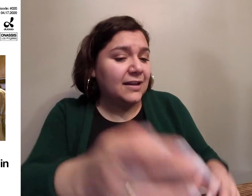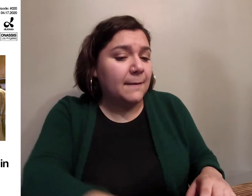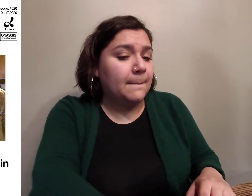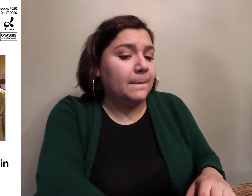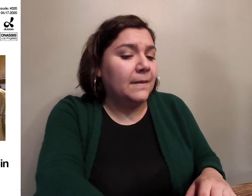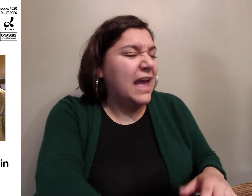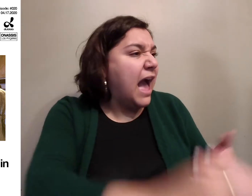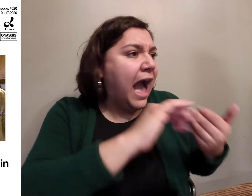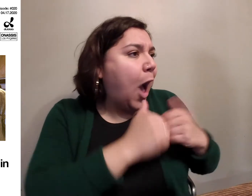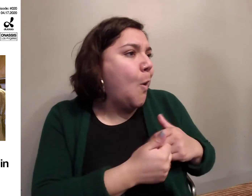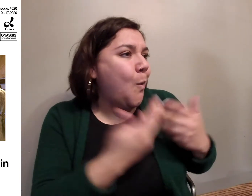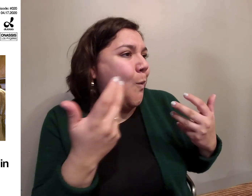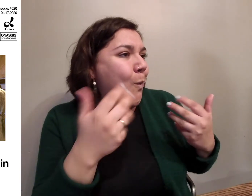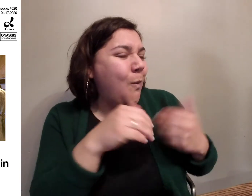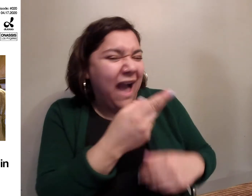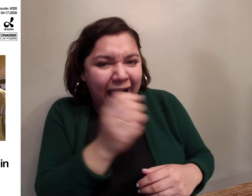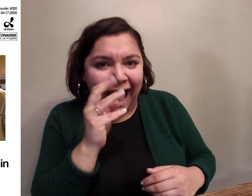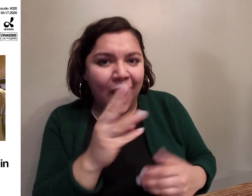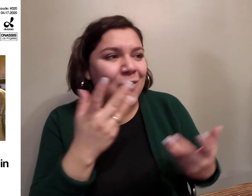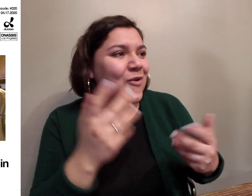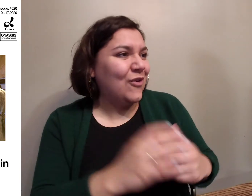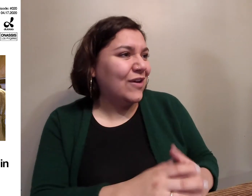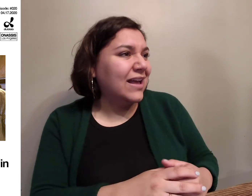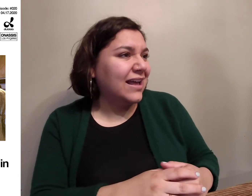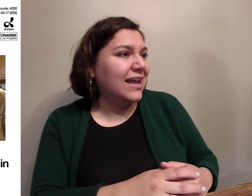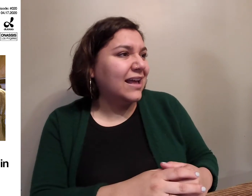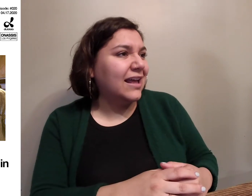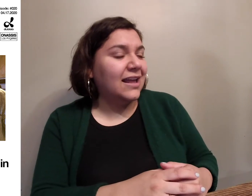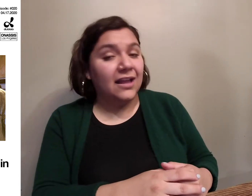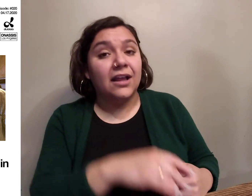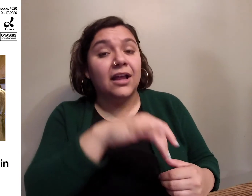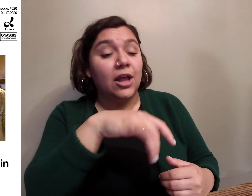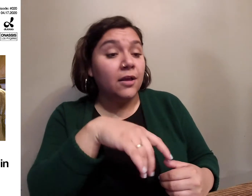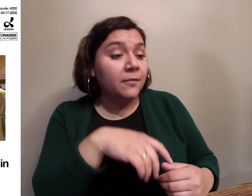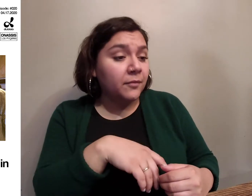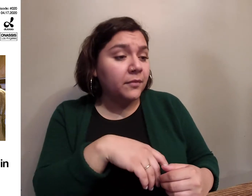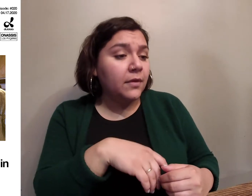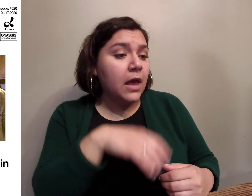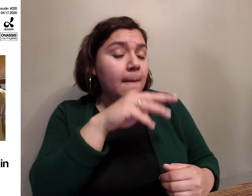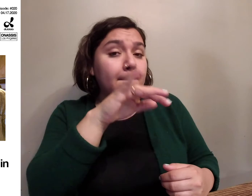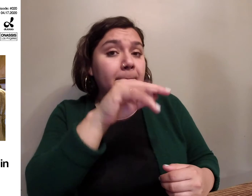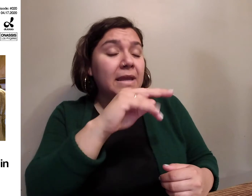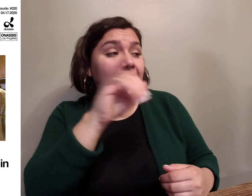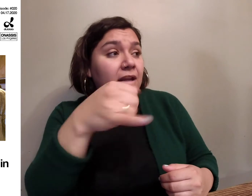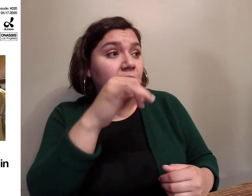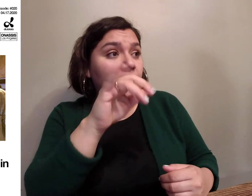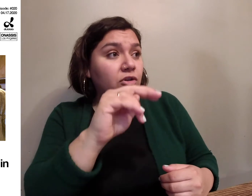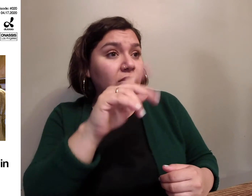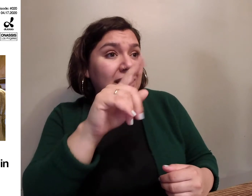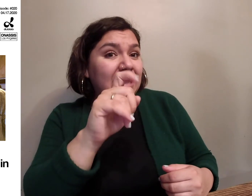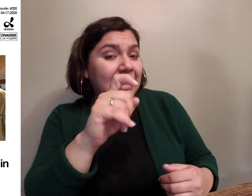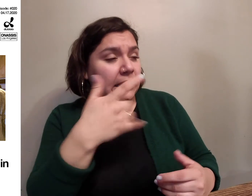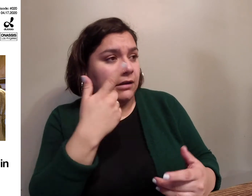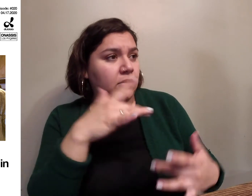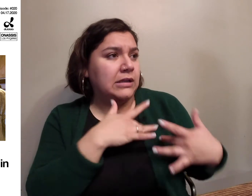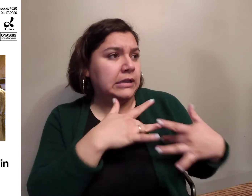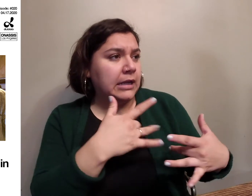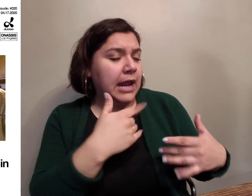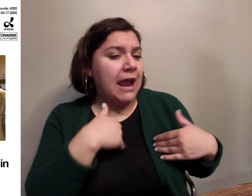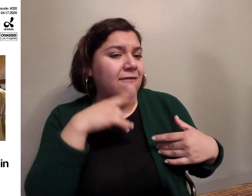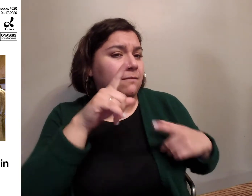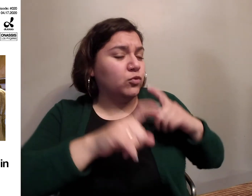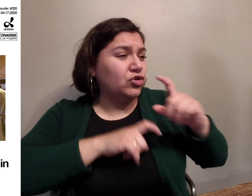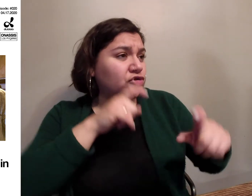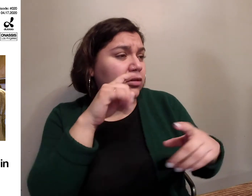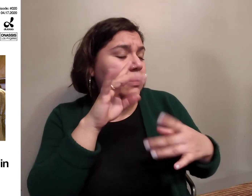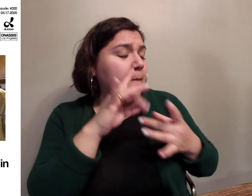And Minjin, these are the questions that have always occupied you. These big questions of how is this